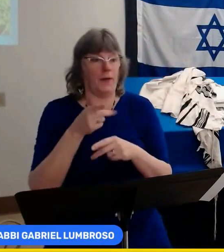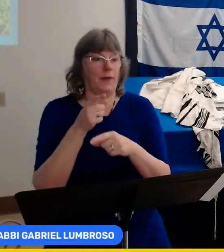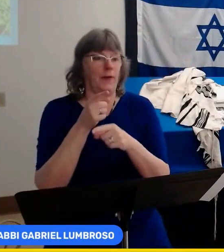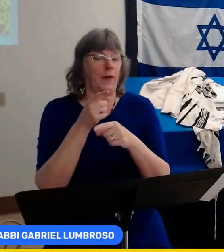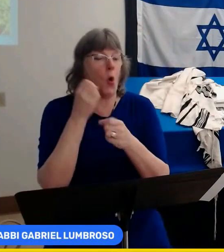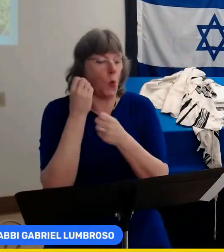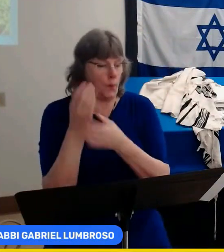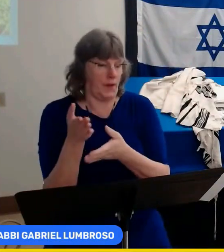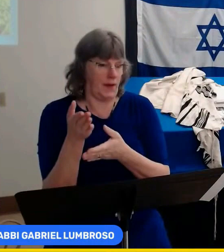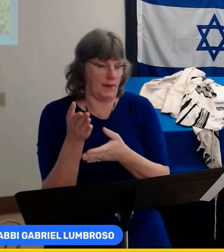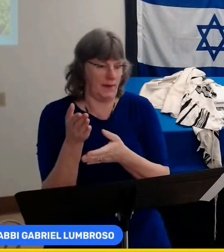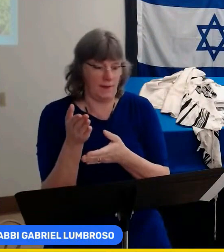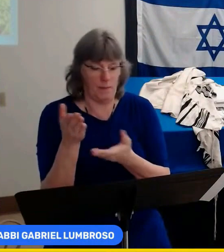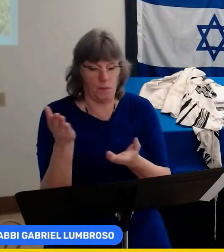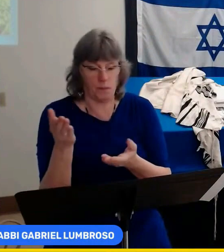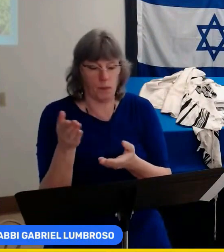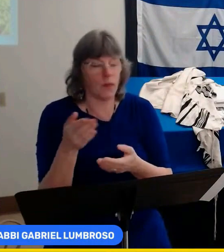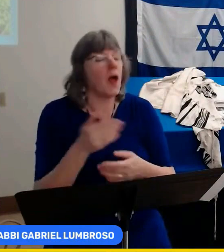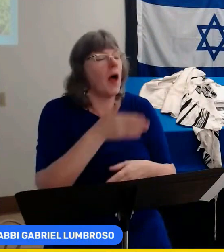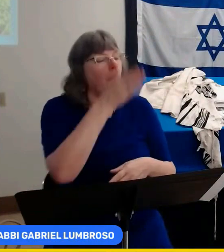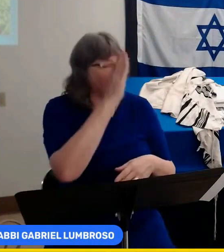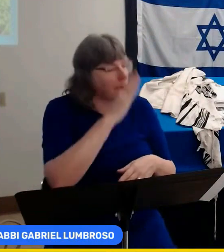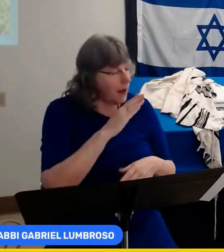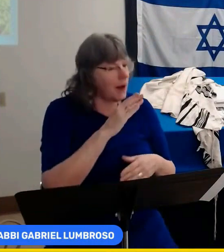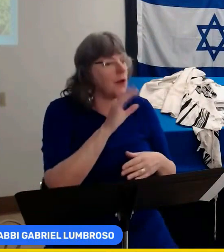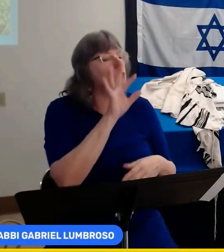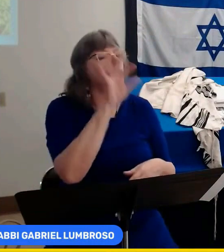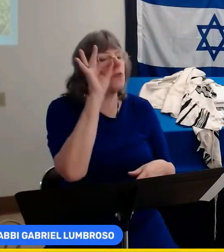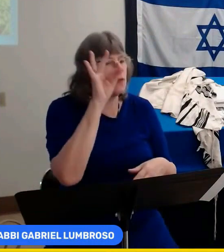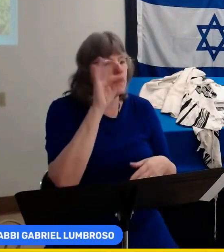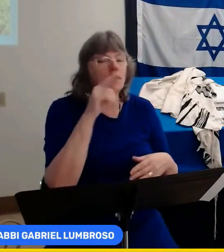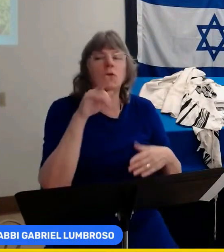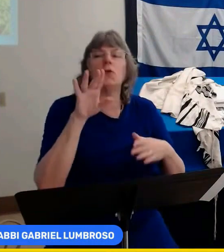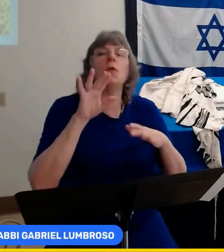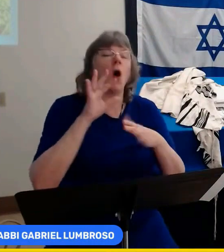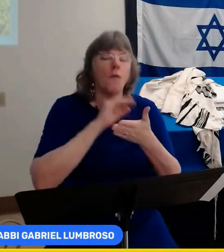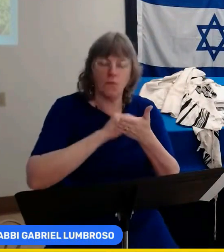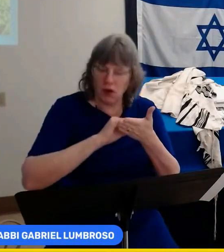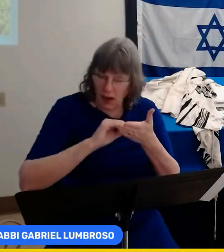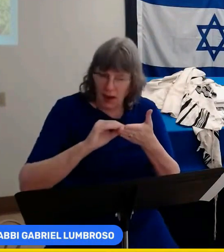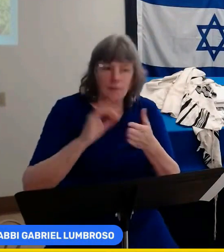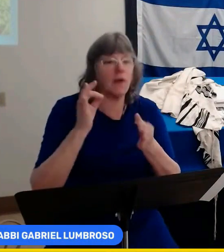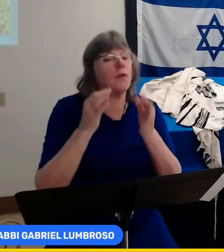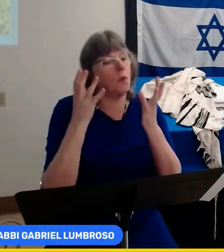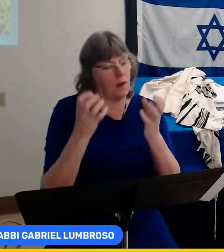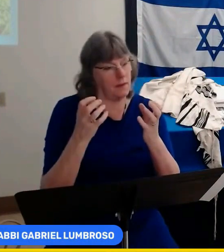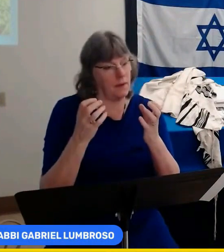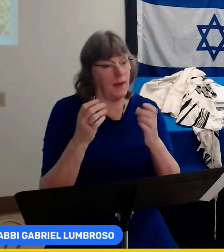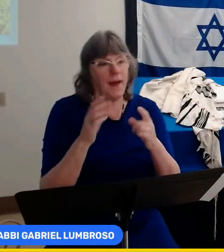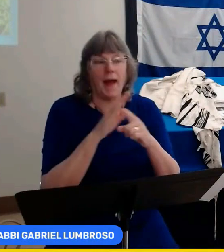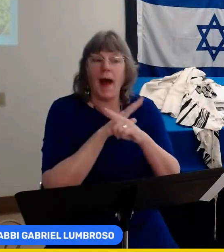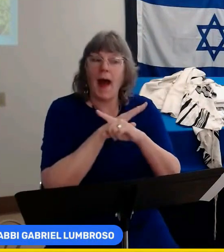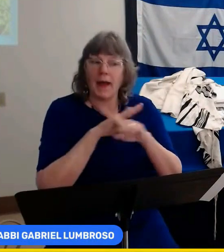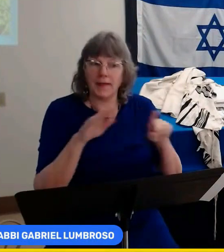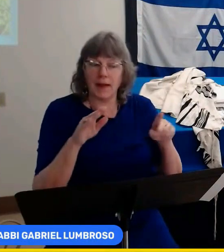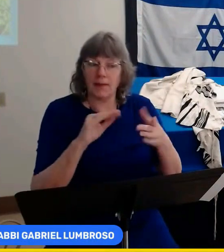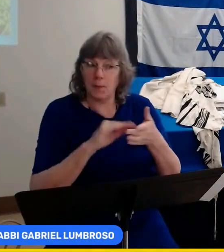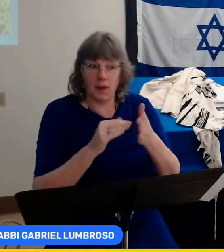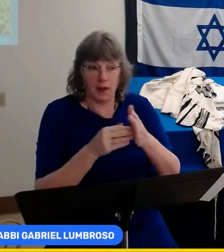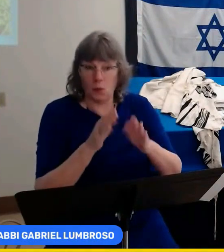This is a contract where Hashem has the prerogative to forgive if He wants to. It doesn't mean that we don't get punished. Oh